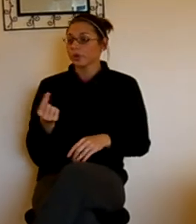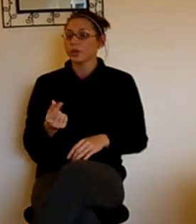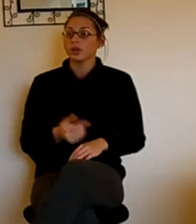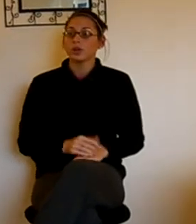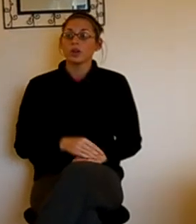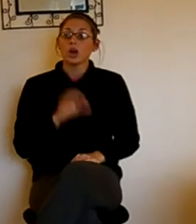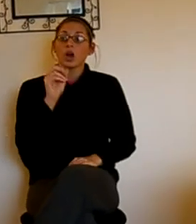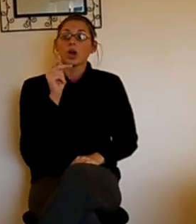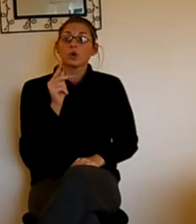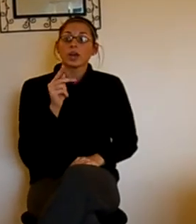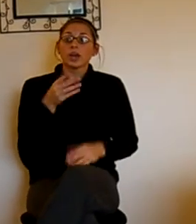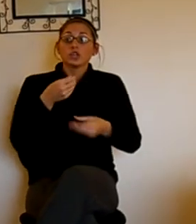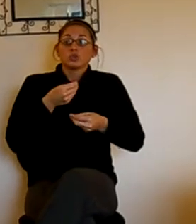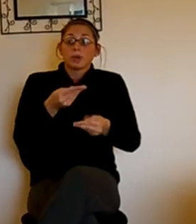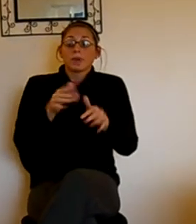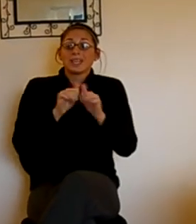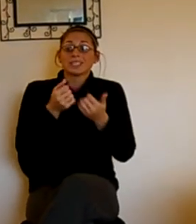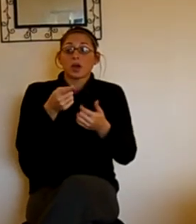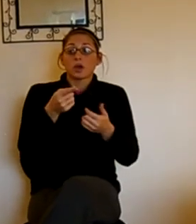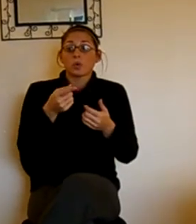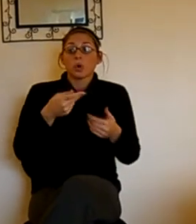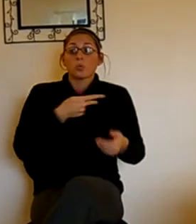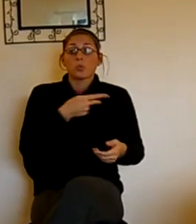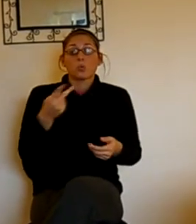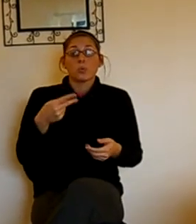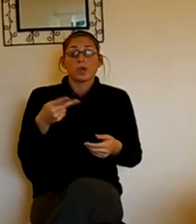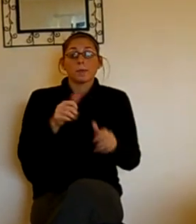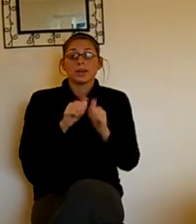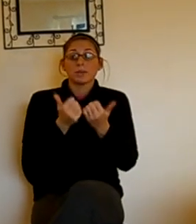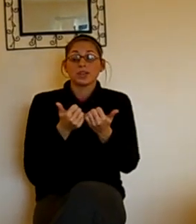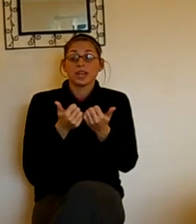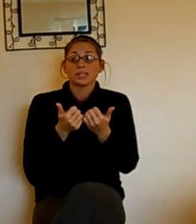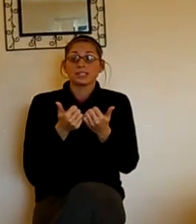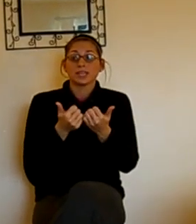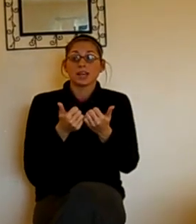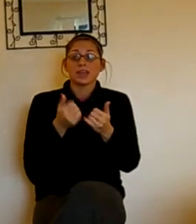Okay, the treatment is how we're manipulating the independent variable. So in this case, our treatment